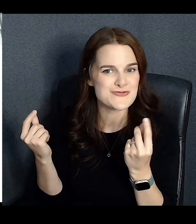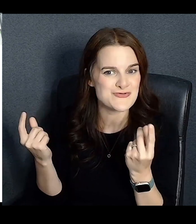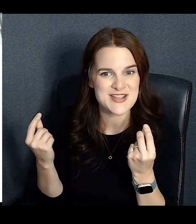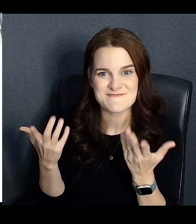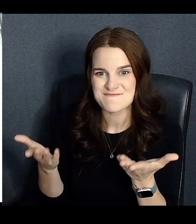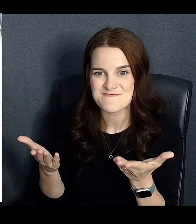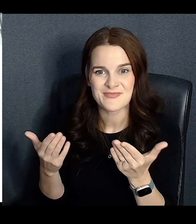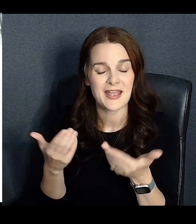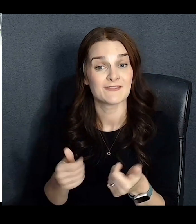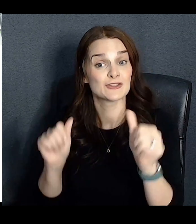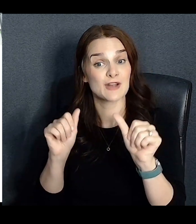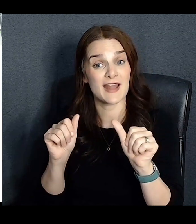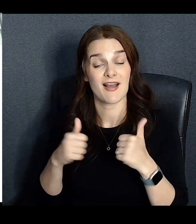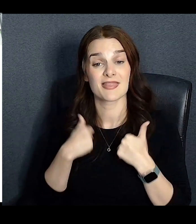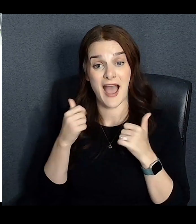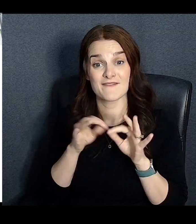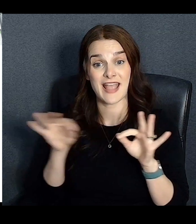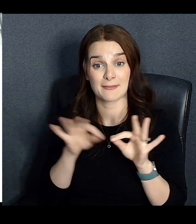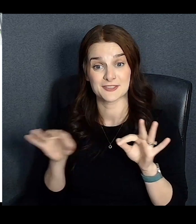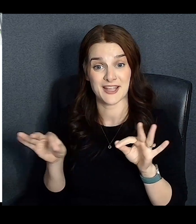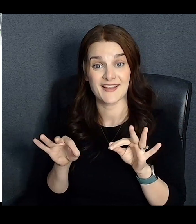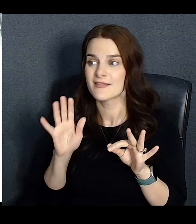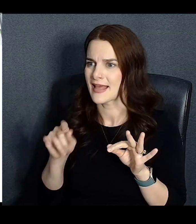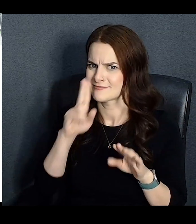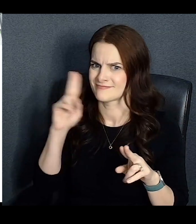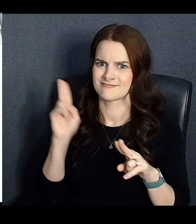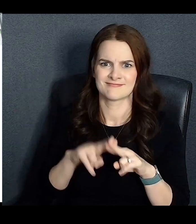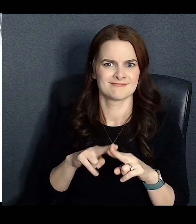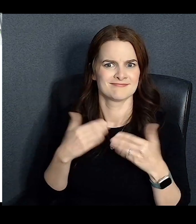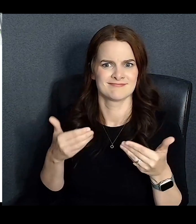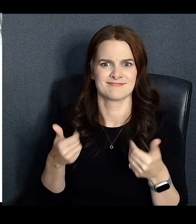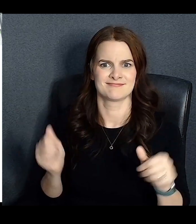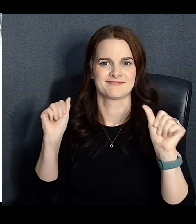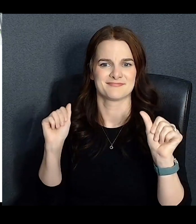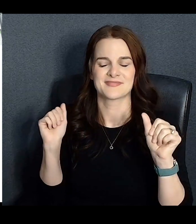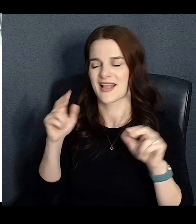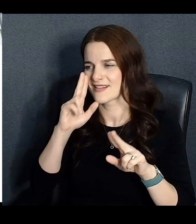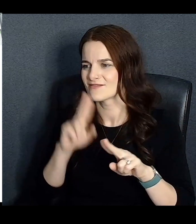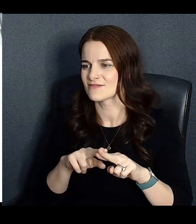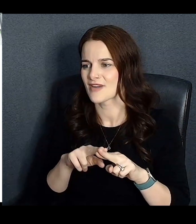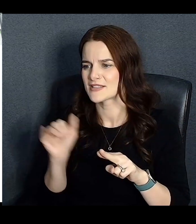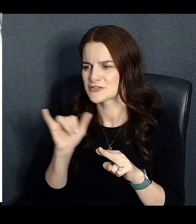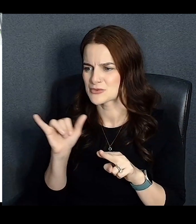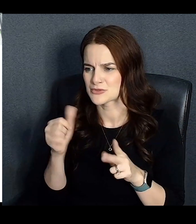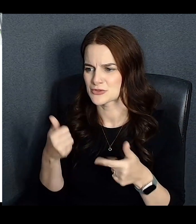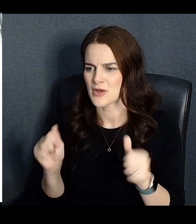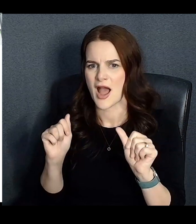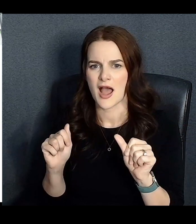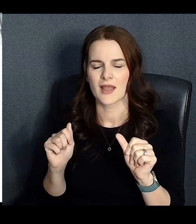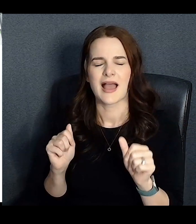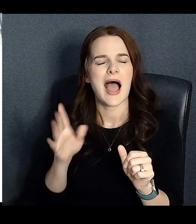planning to try? Have you tried live captioning? That's a fun one to try. I think it's also